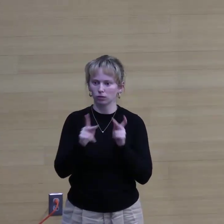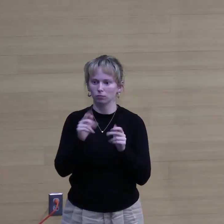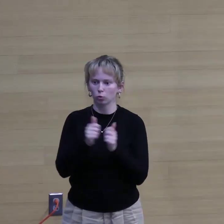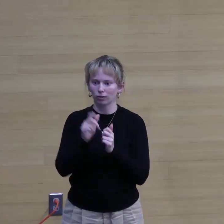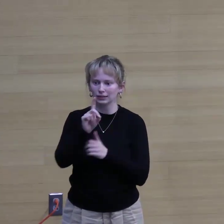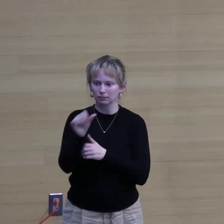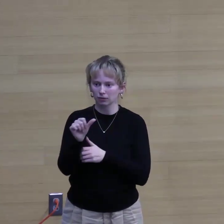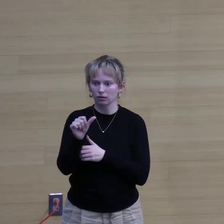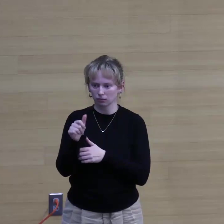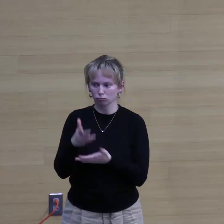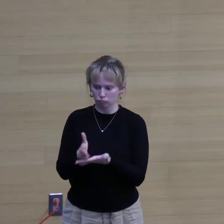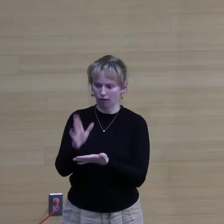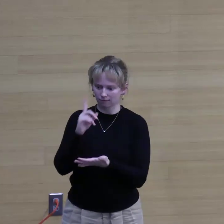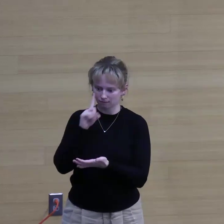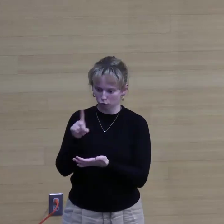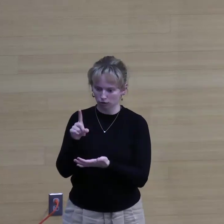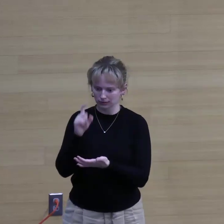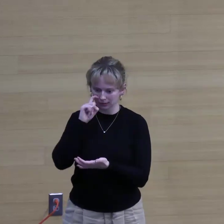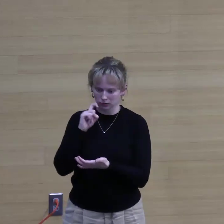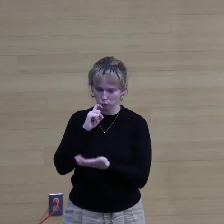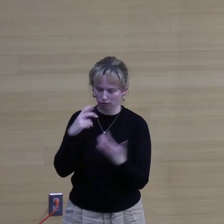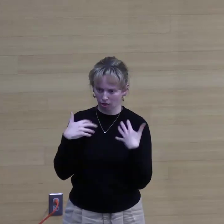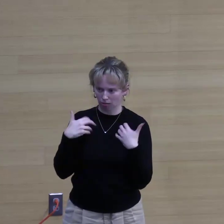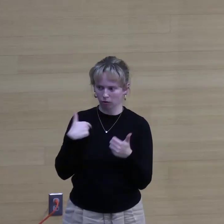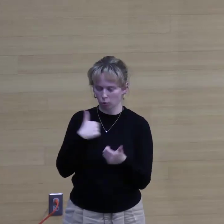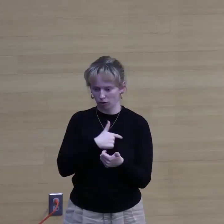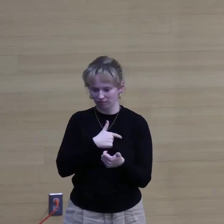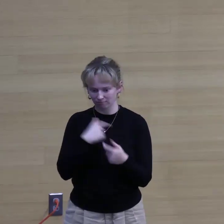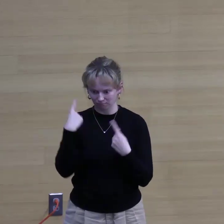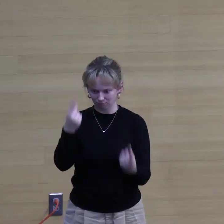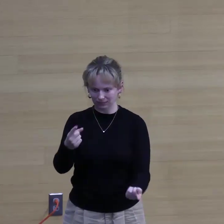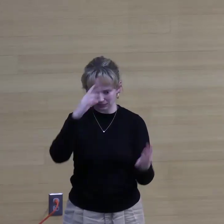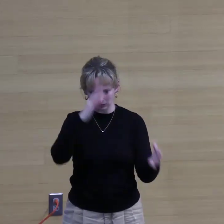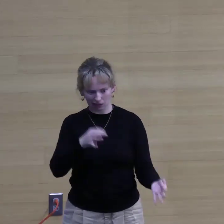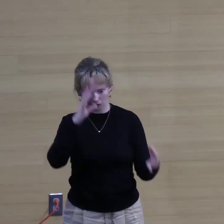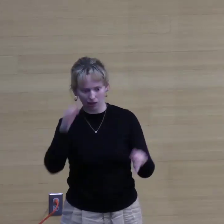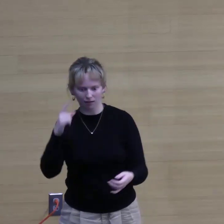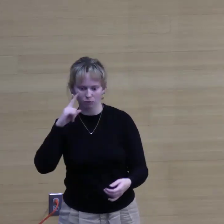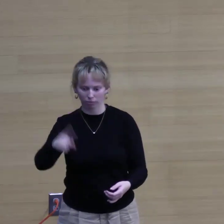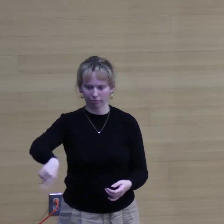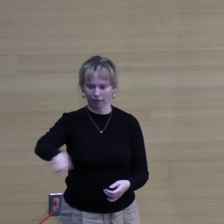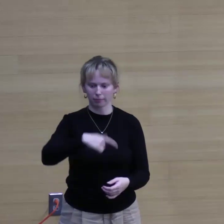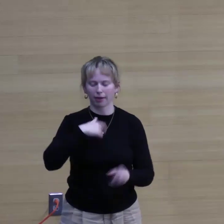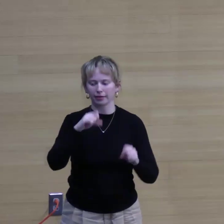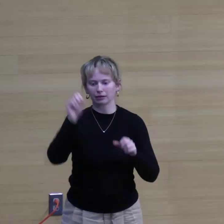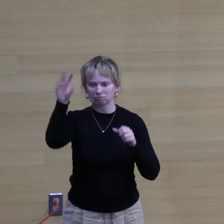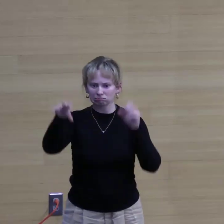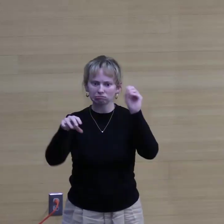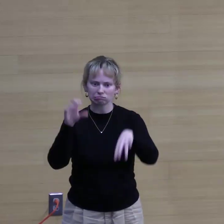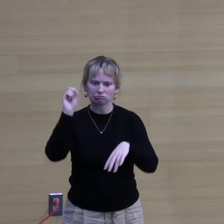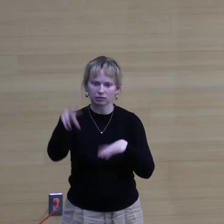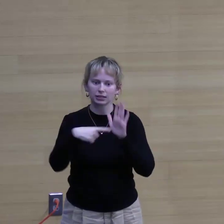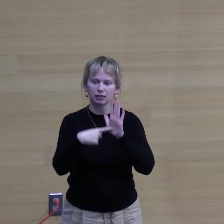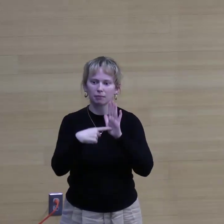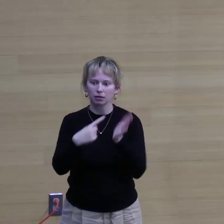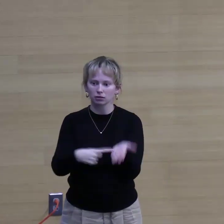for sexual reproductive health. We've been deciding for them while it's not. I can give example, sometimes